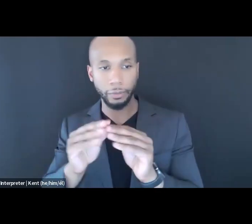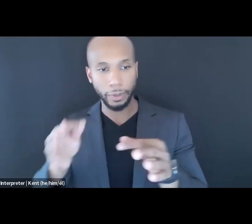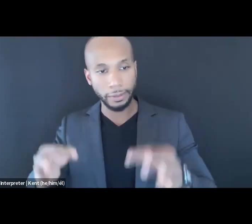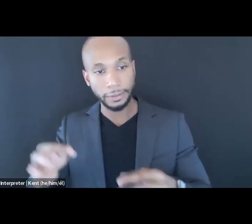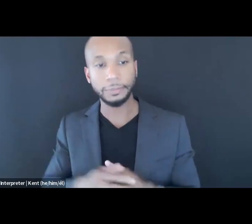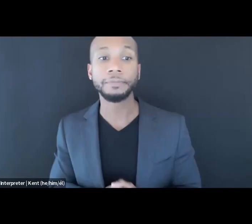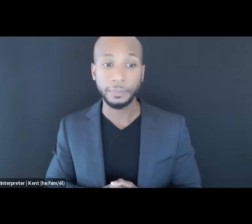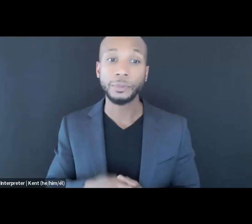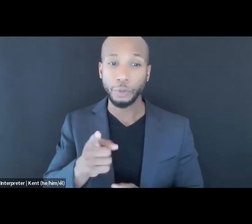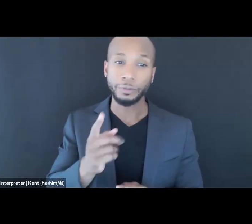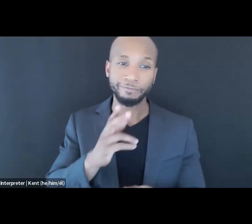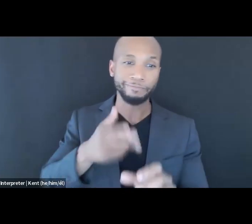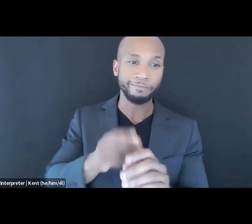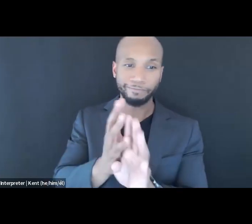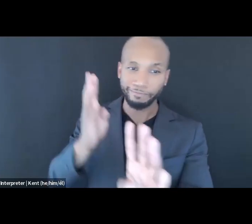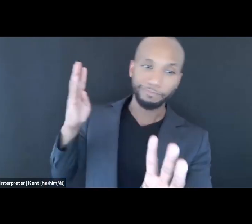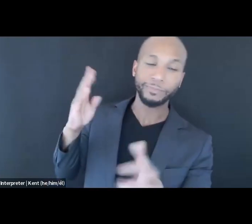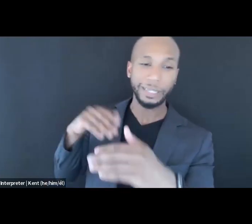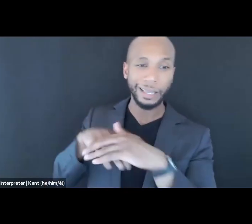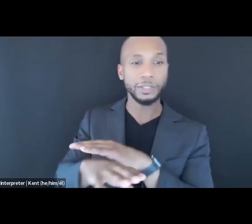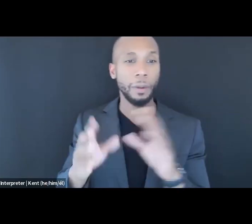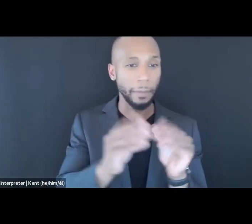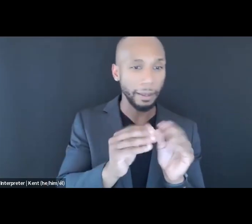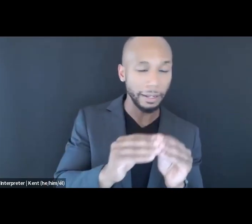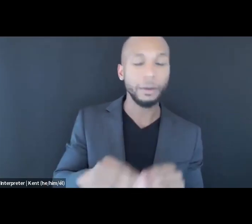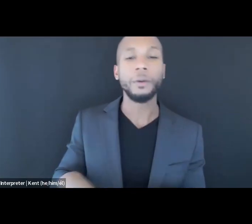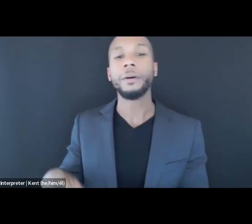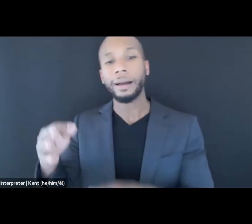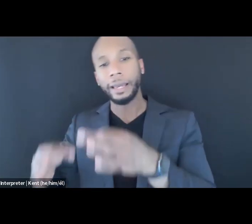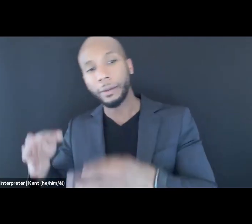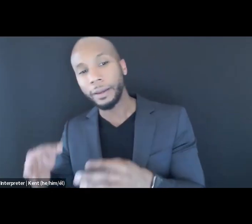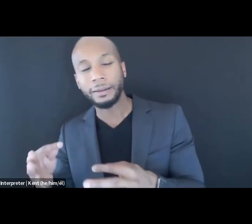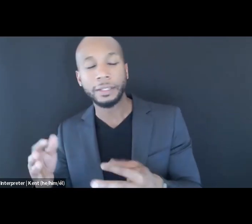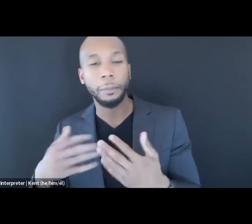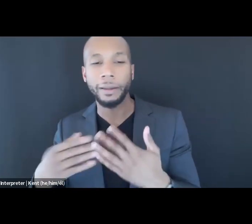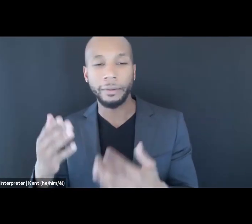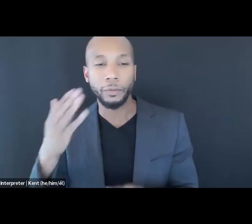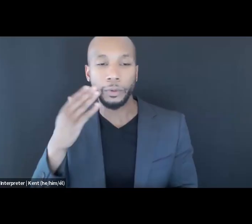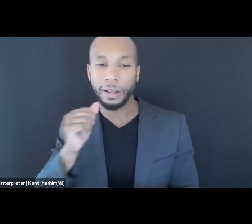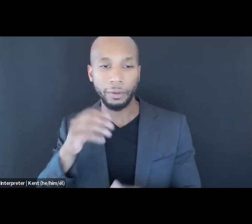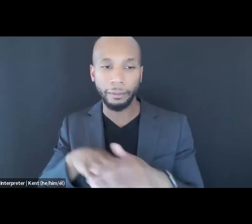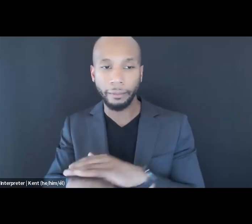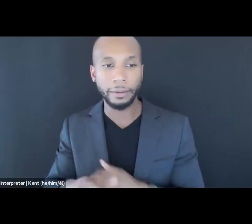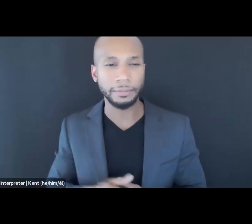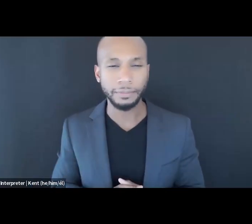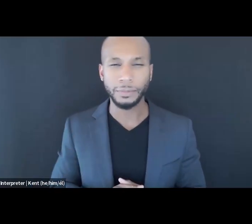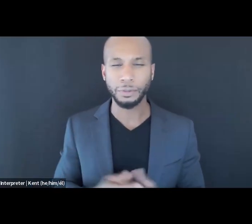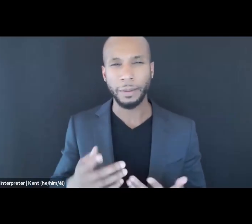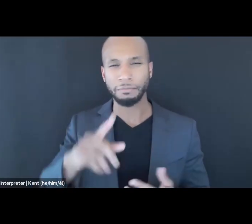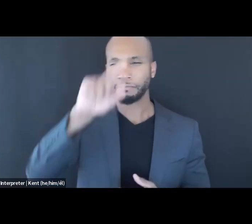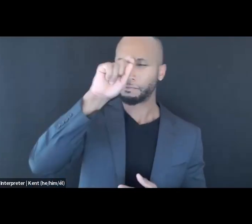in a long line to get into a meeting or hearing that you know you might not get into it. Why would you do